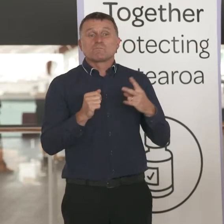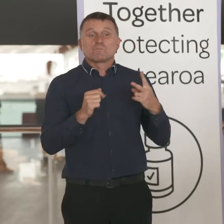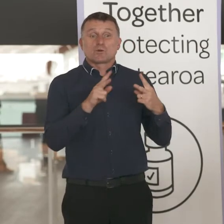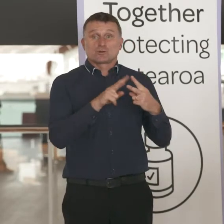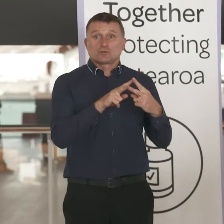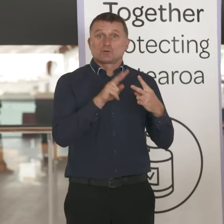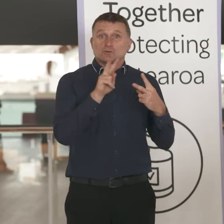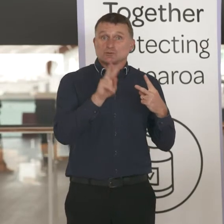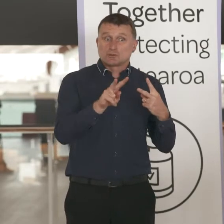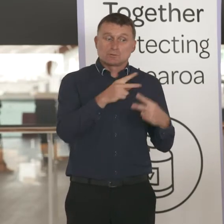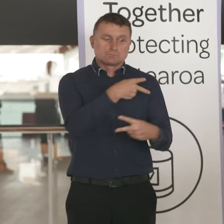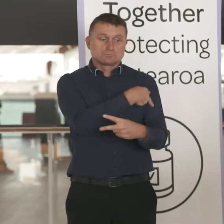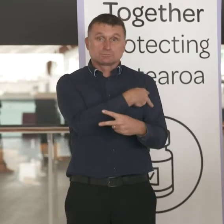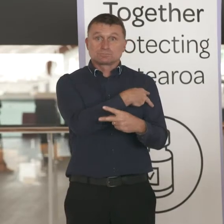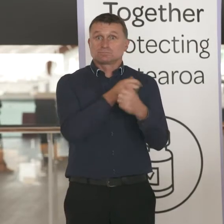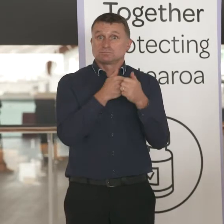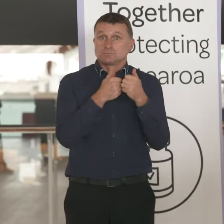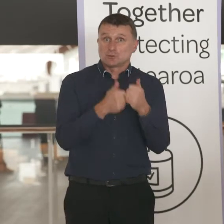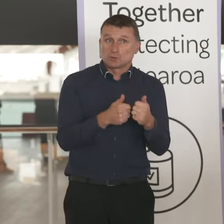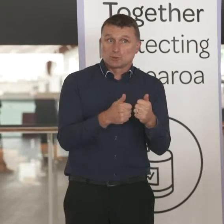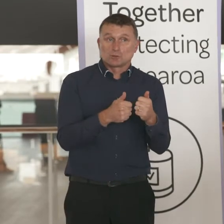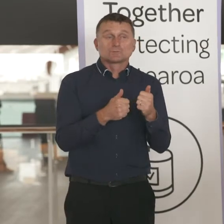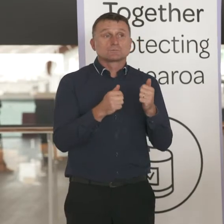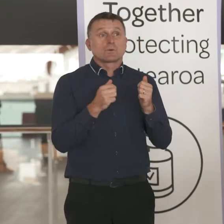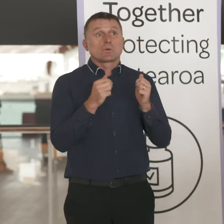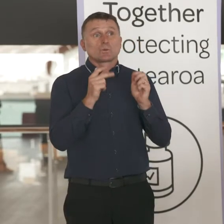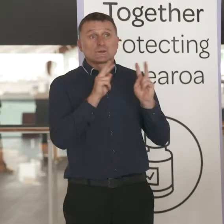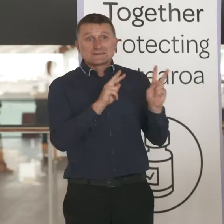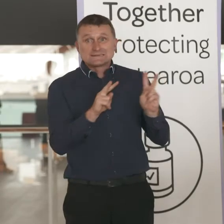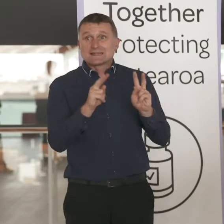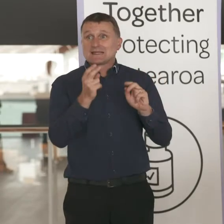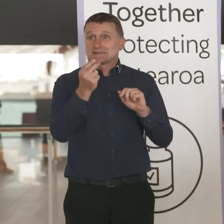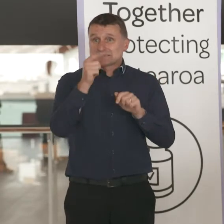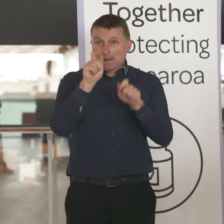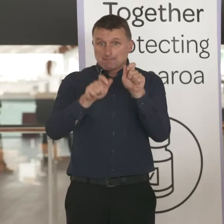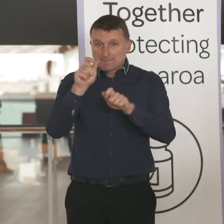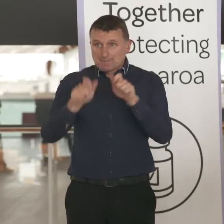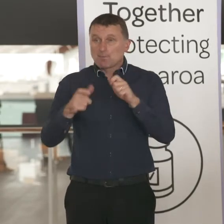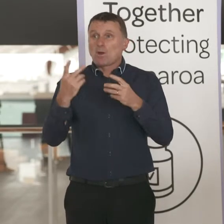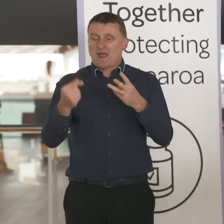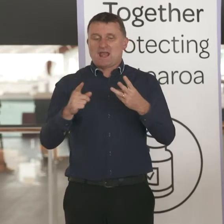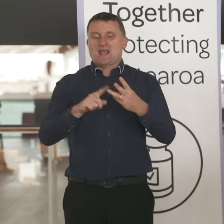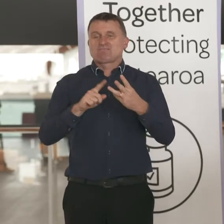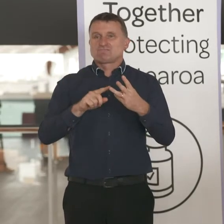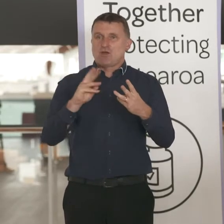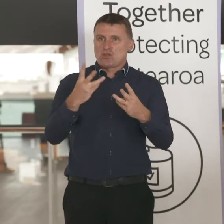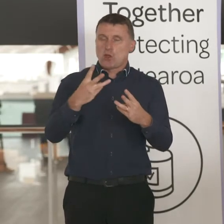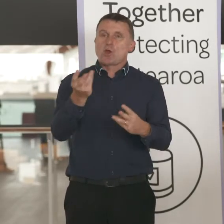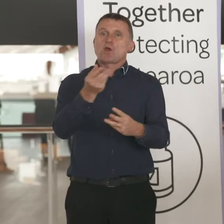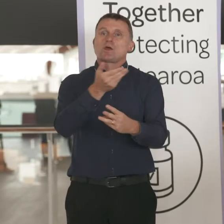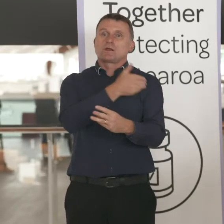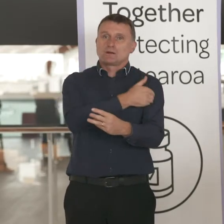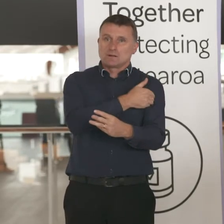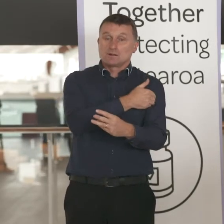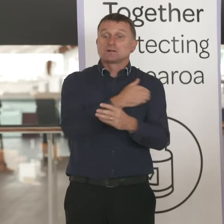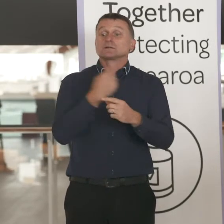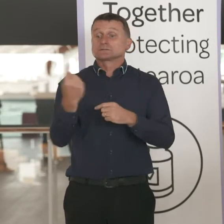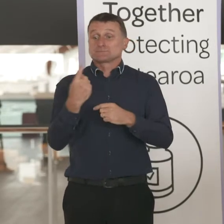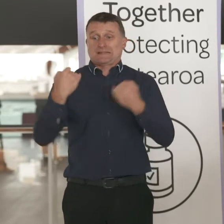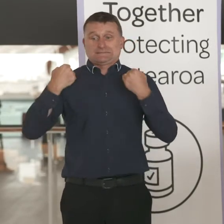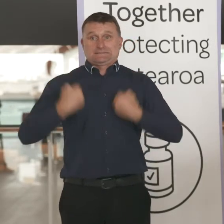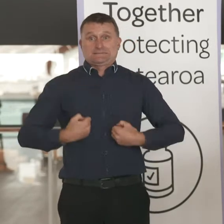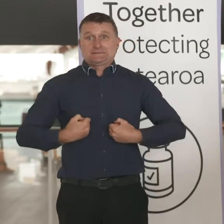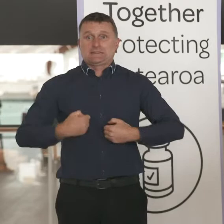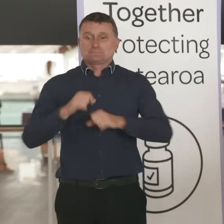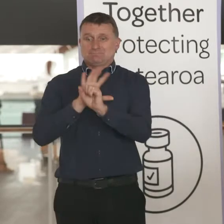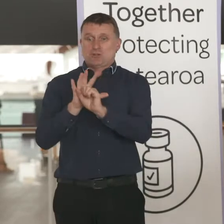two's good, two's enough, and that we are seeing people boosted who are in hospital, but of course they're in a very few